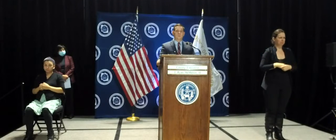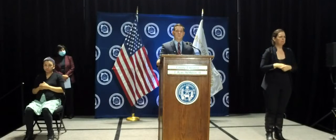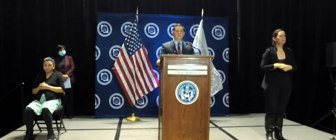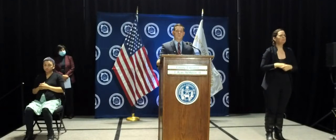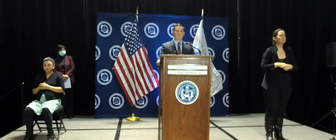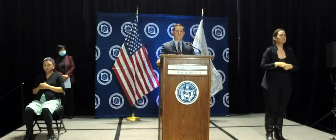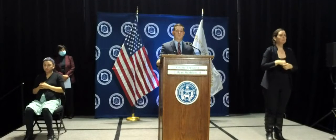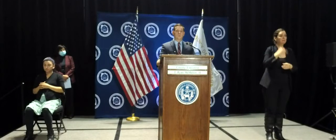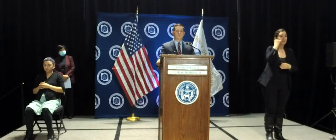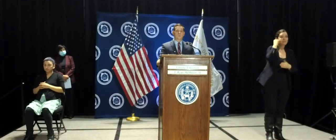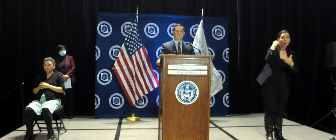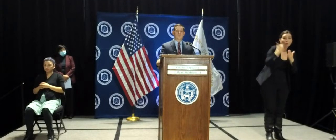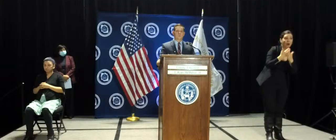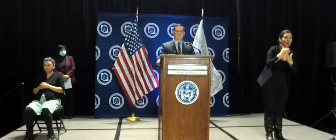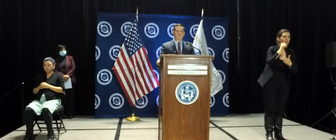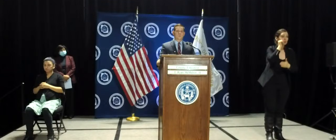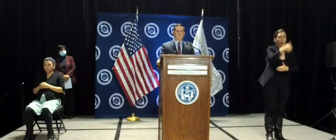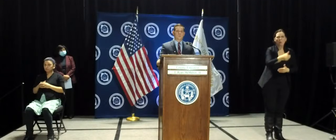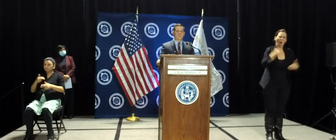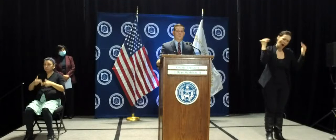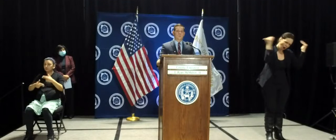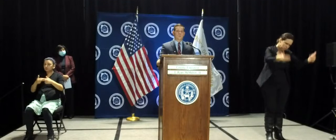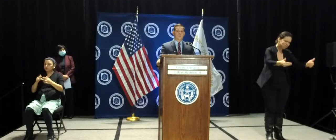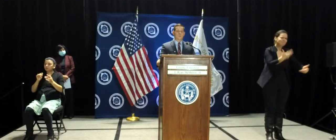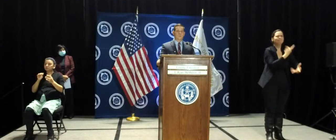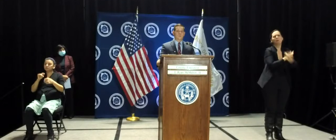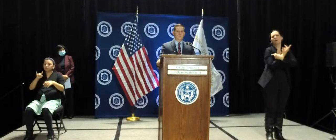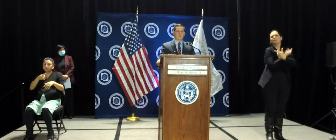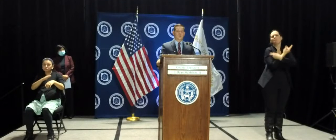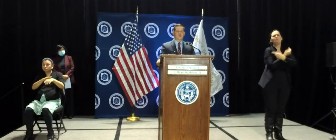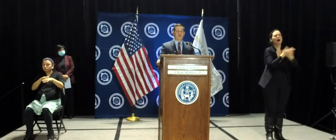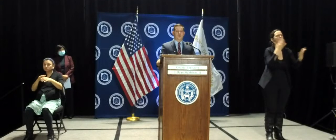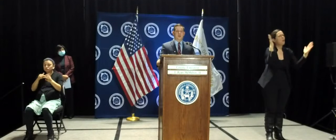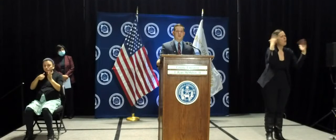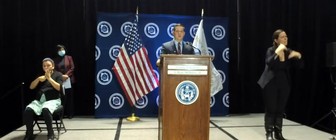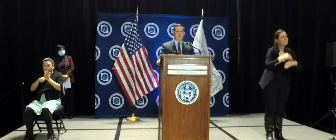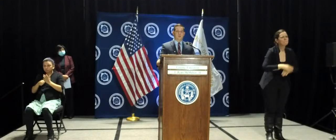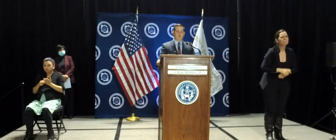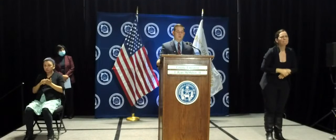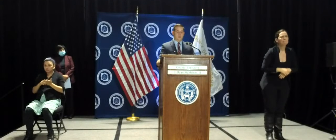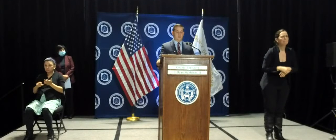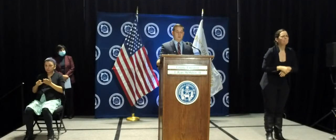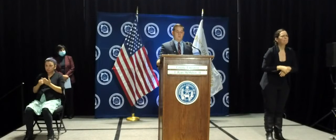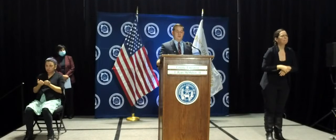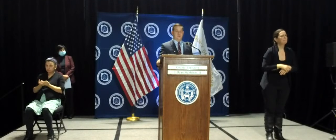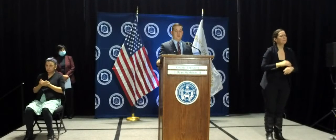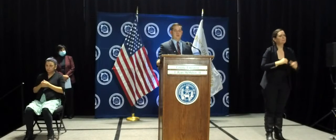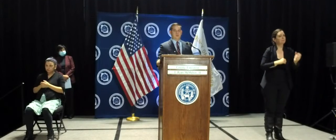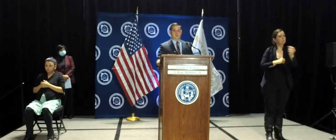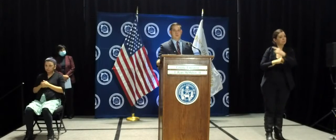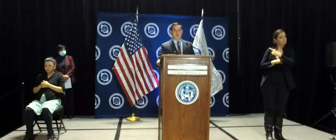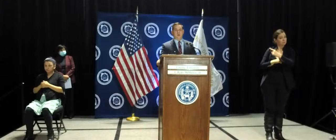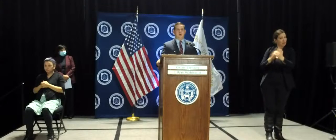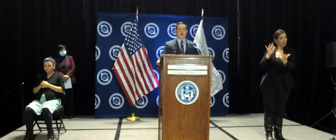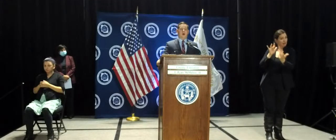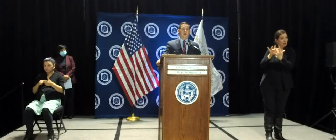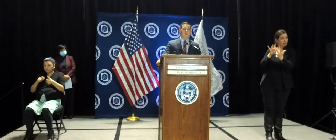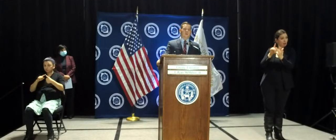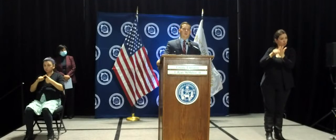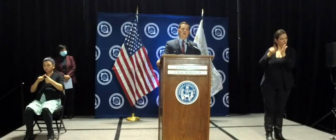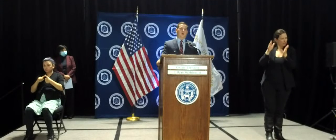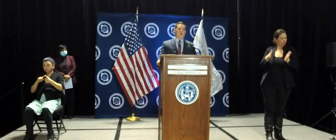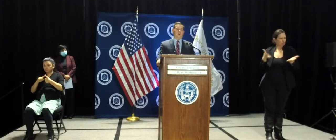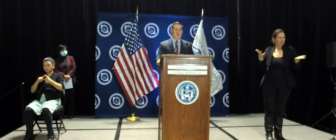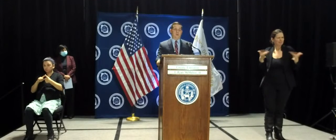bit, how many contact tracers do we have in Onondaga County? Do you know? There's two things. So the investigations